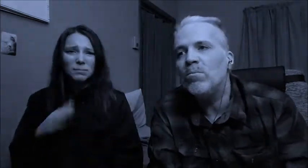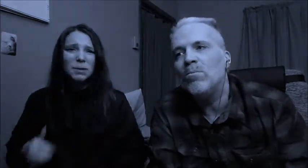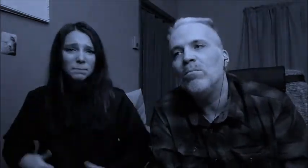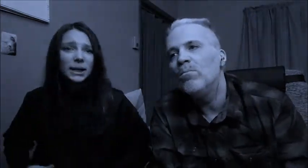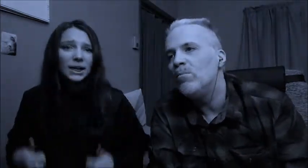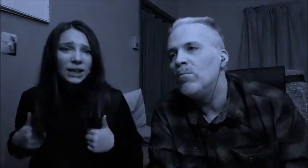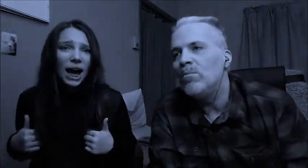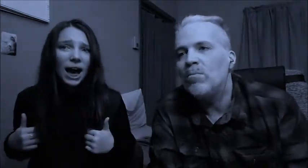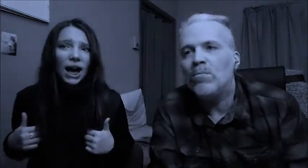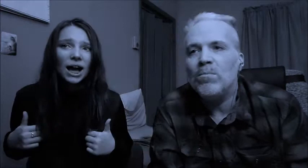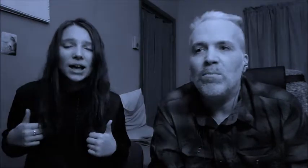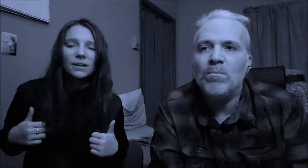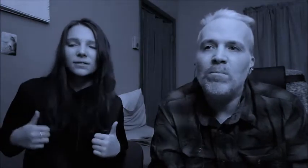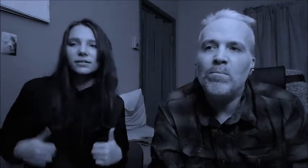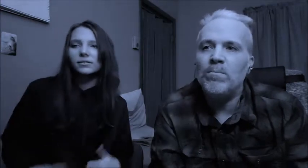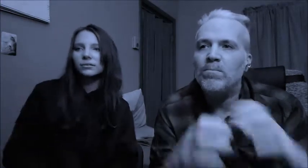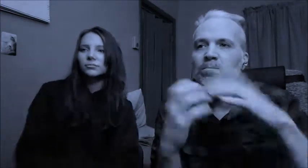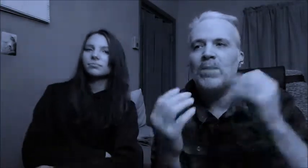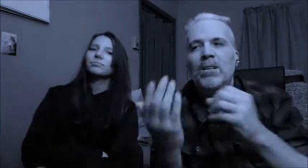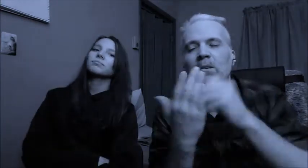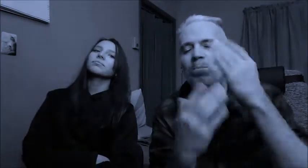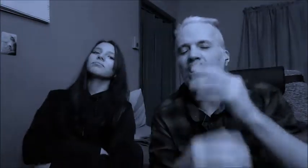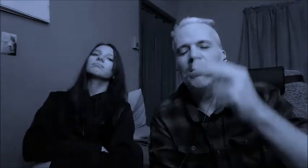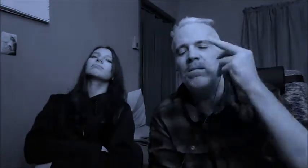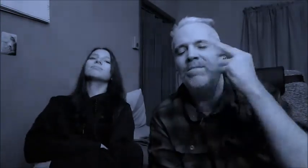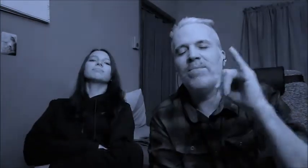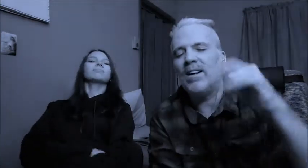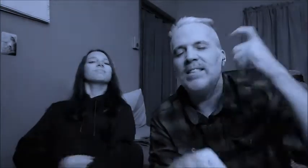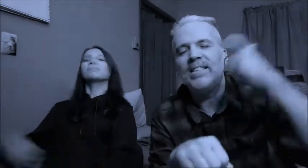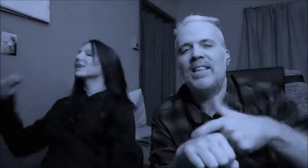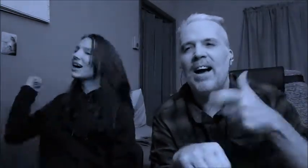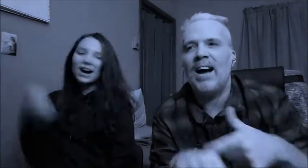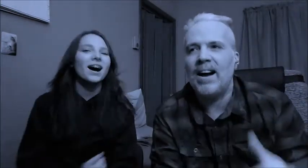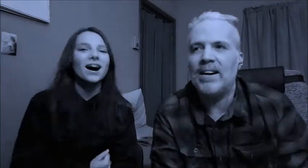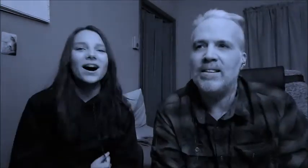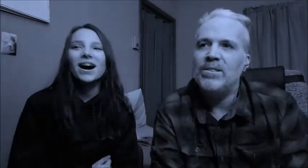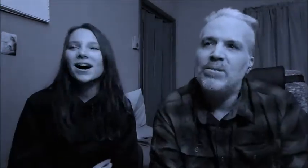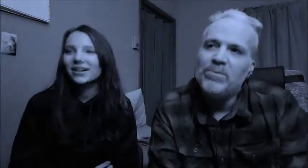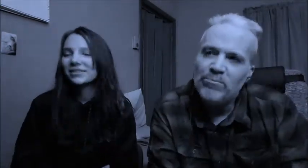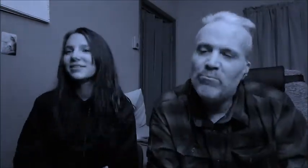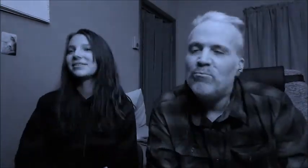Such a waste of fucking time.